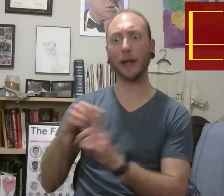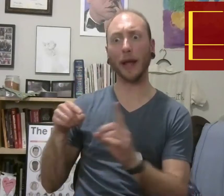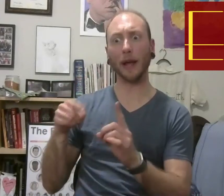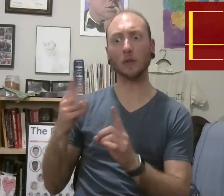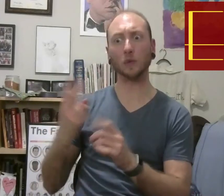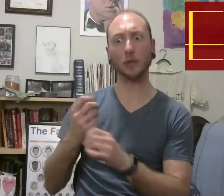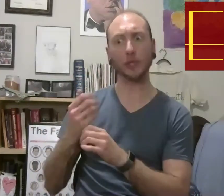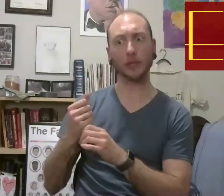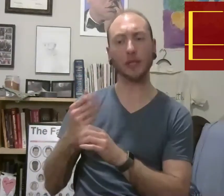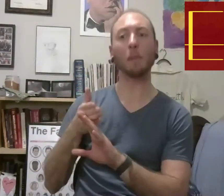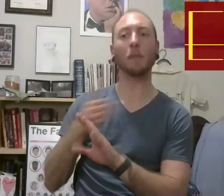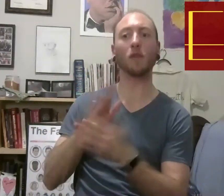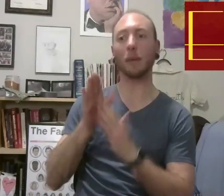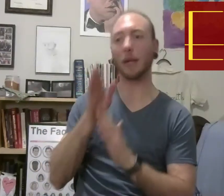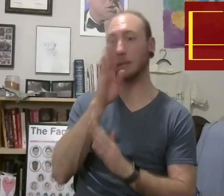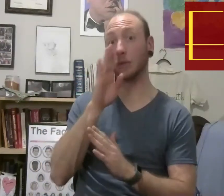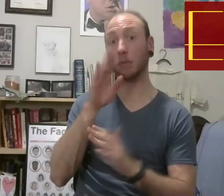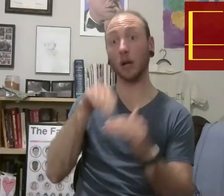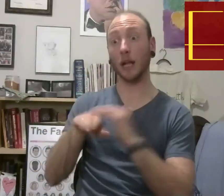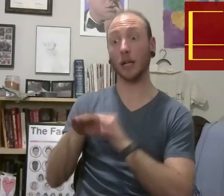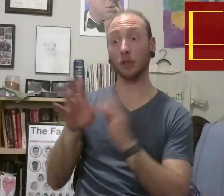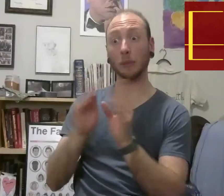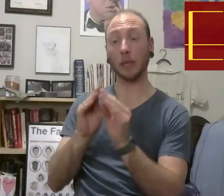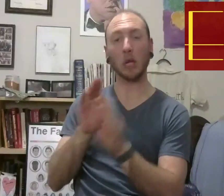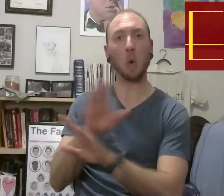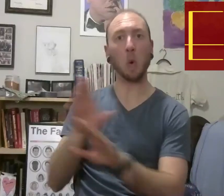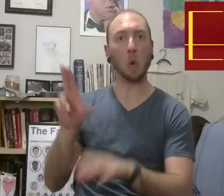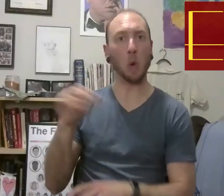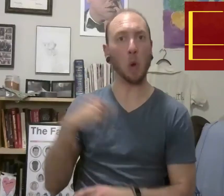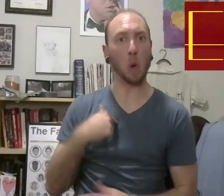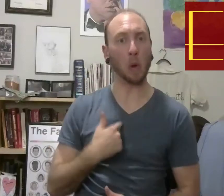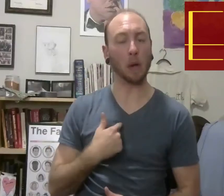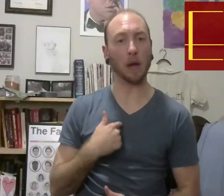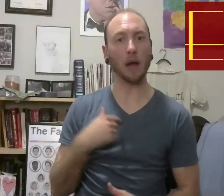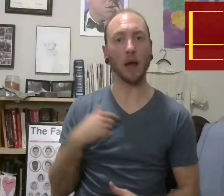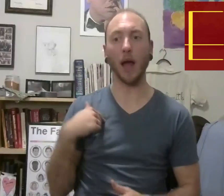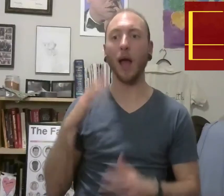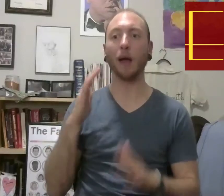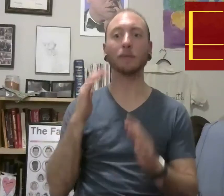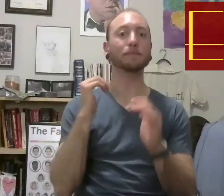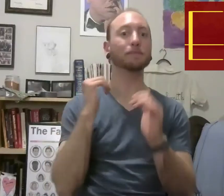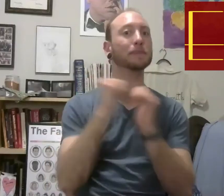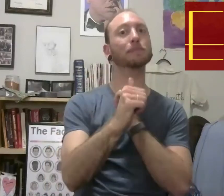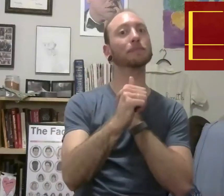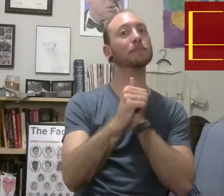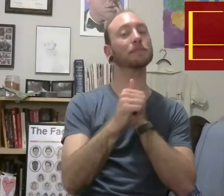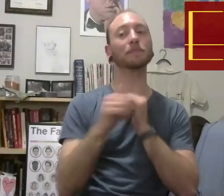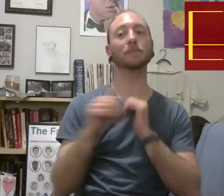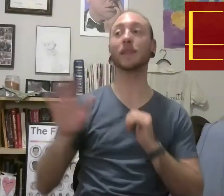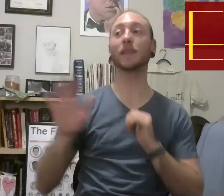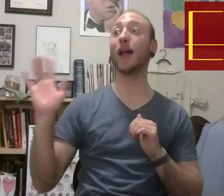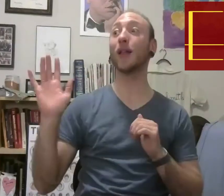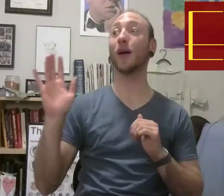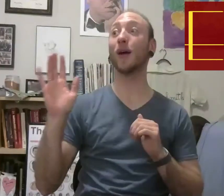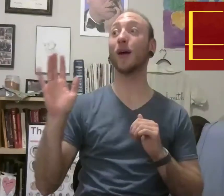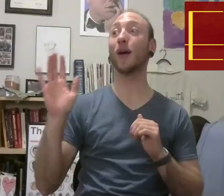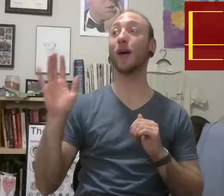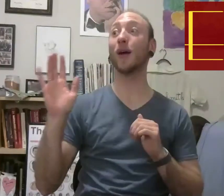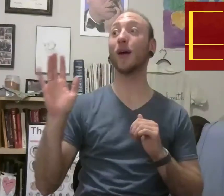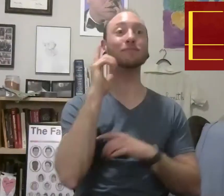never walked into that meeting room. I walked right past it to go to the convenience store across the hall where I bought my